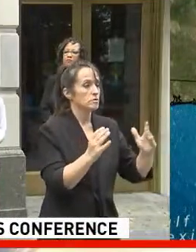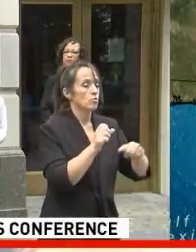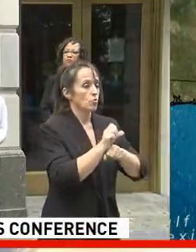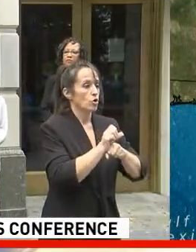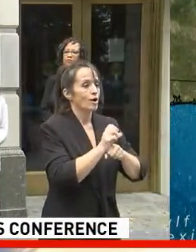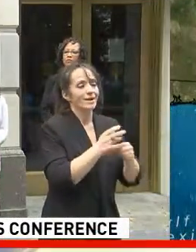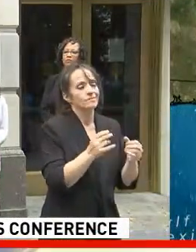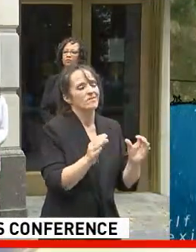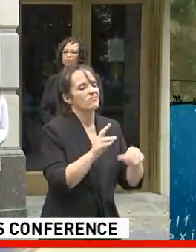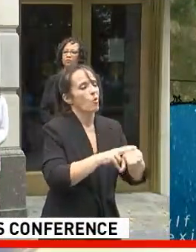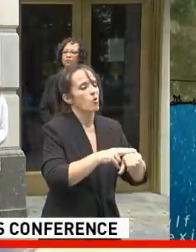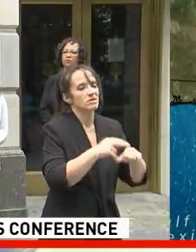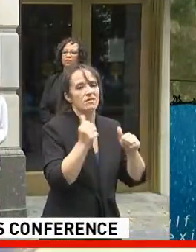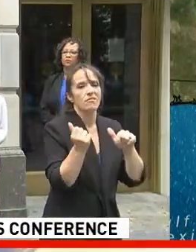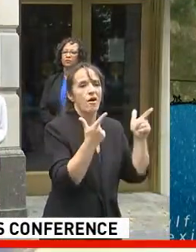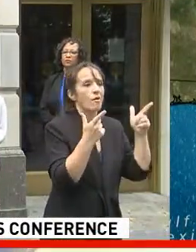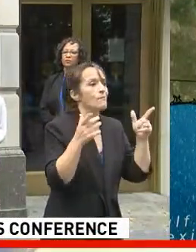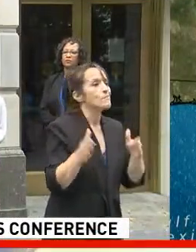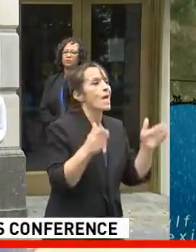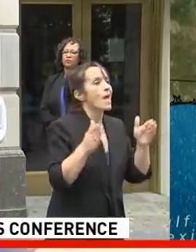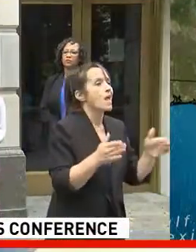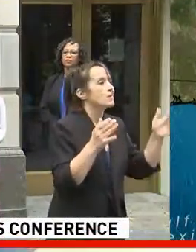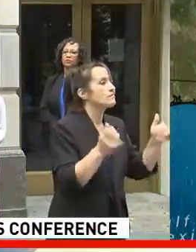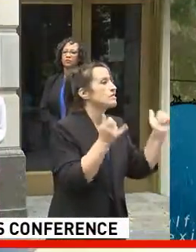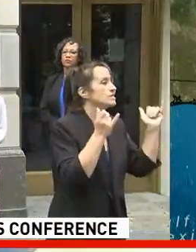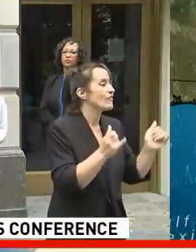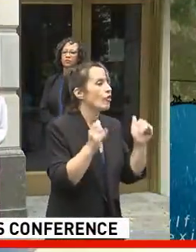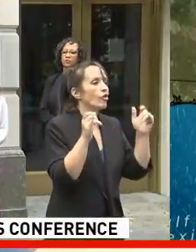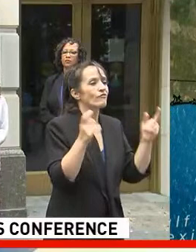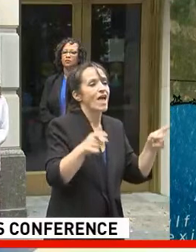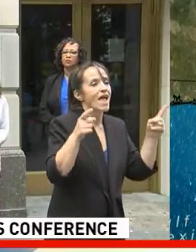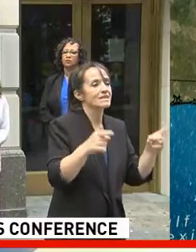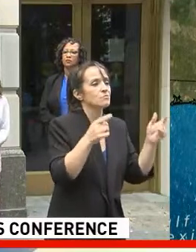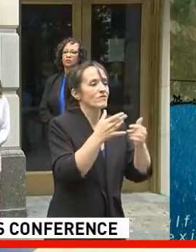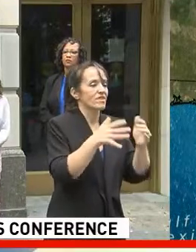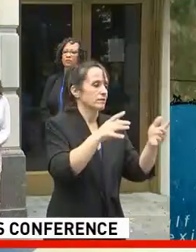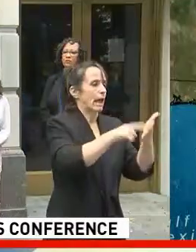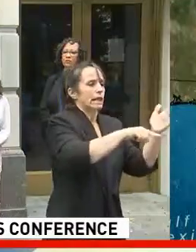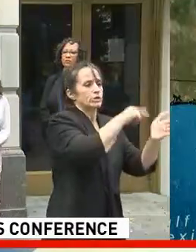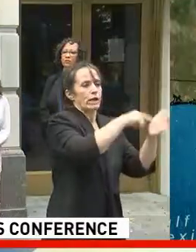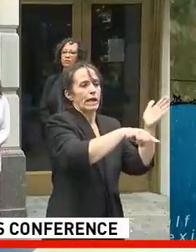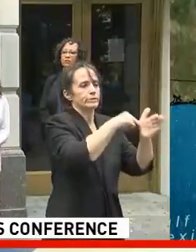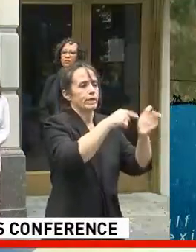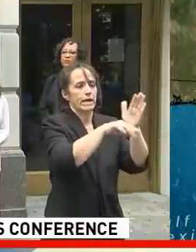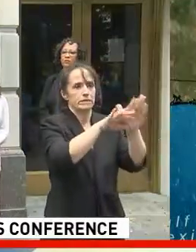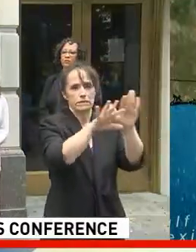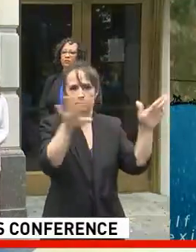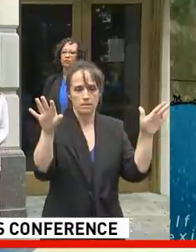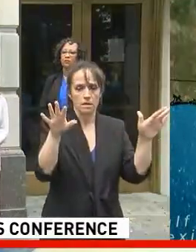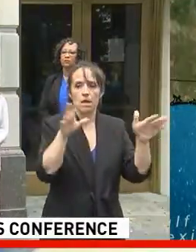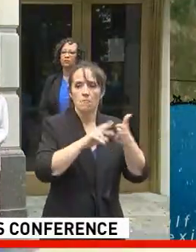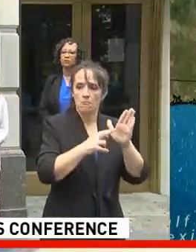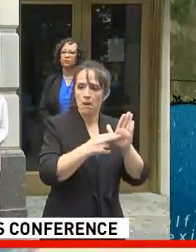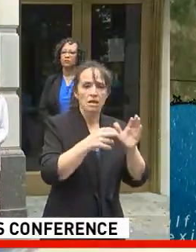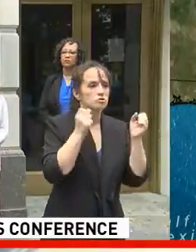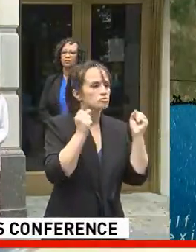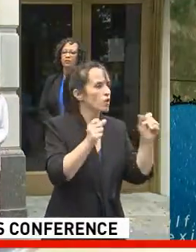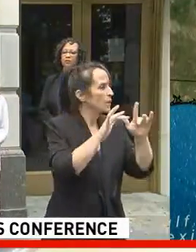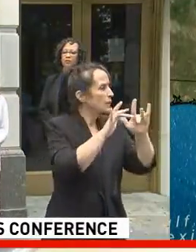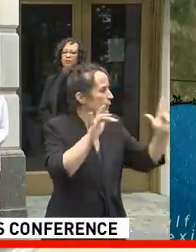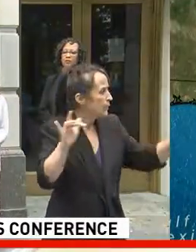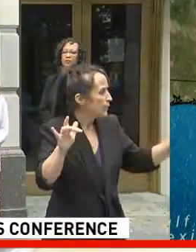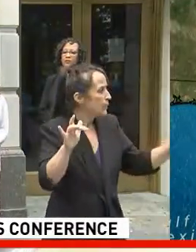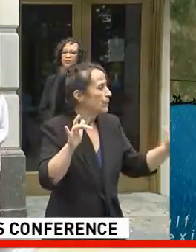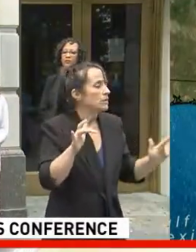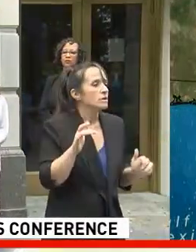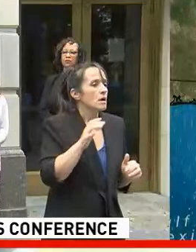were occurring in the city, which keeps people off the roads and allows our officers to focus on keeping the city safe, keeping our